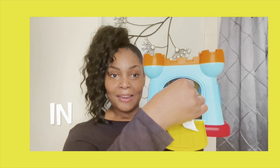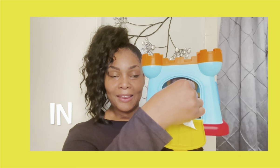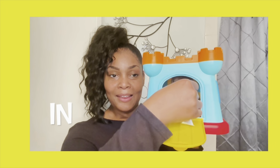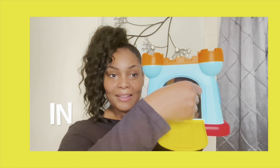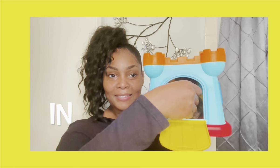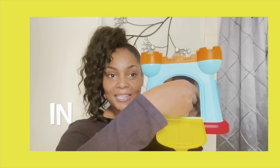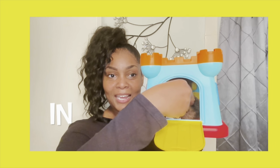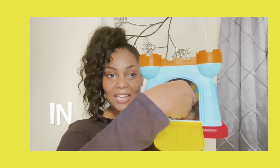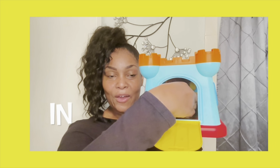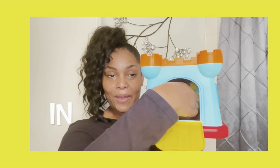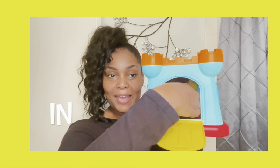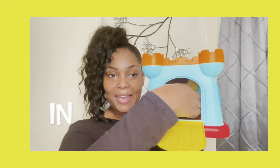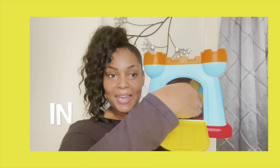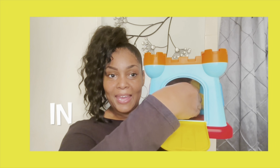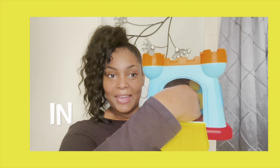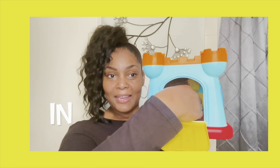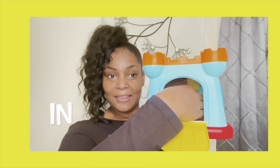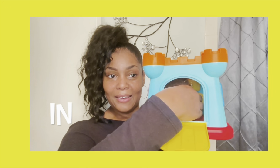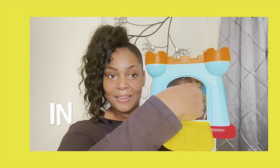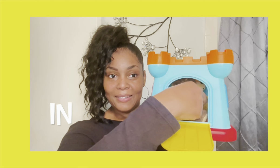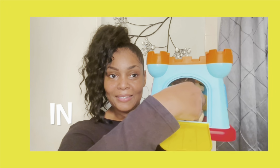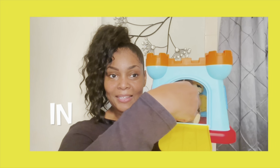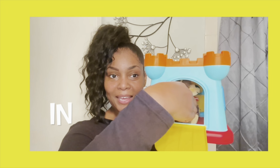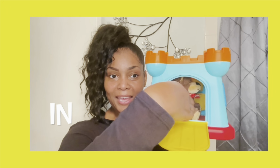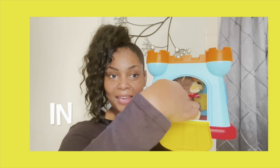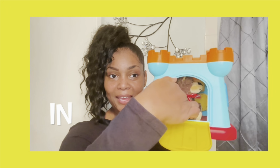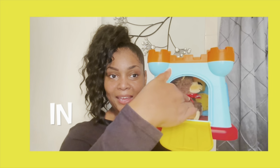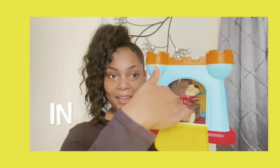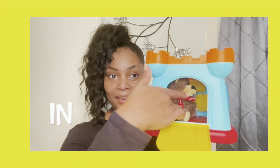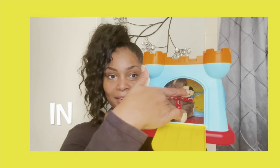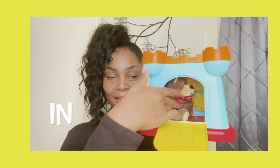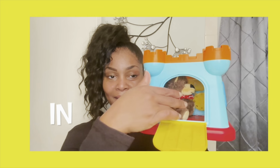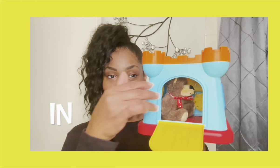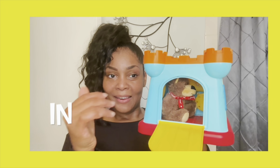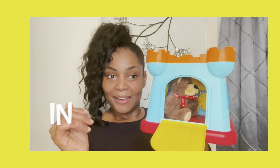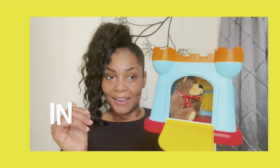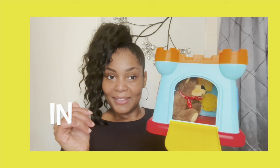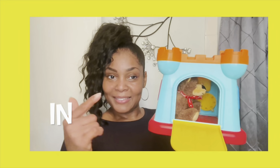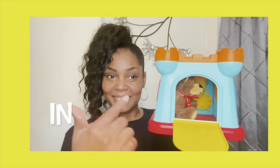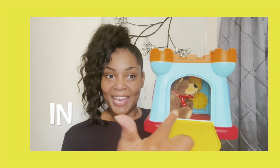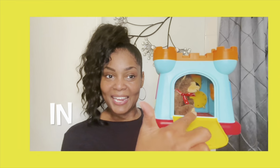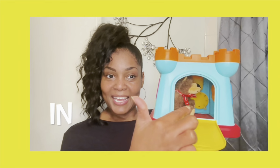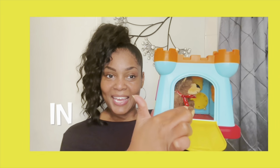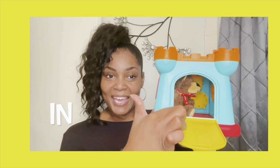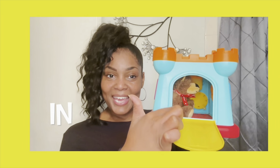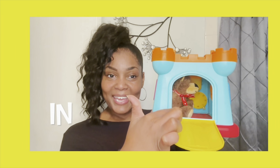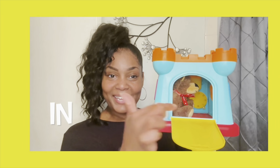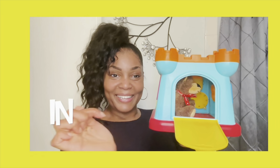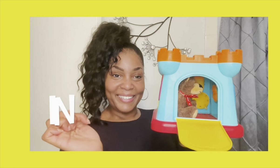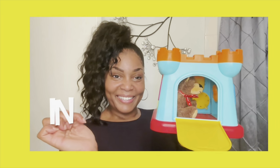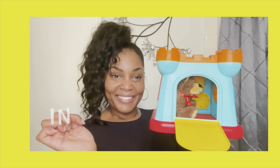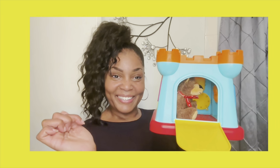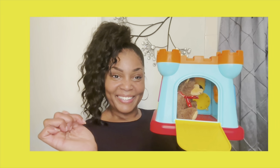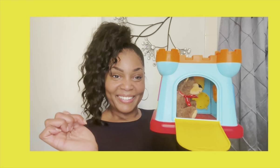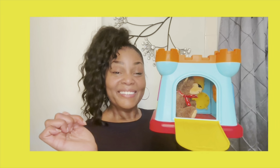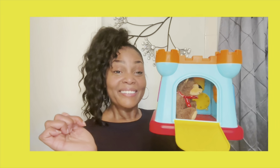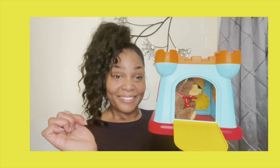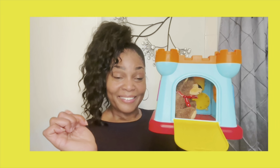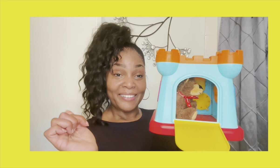In. Teddy, go in. In. Teddy, in.